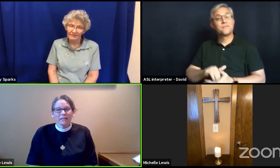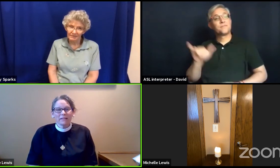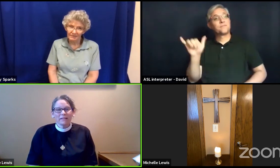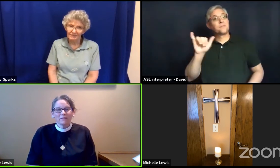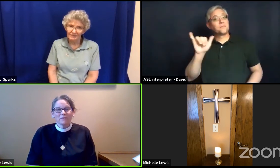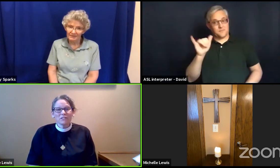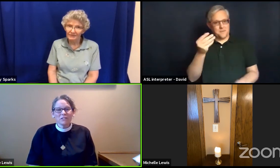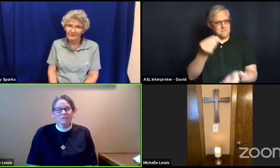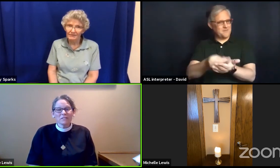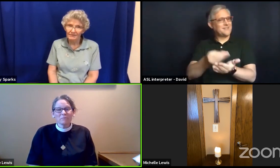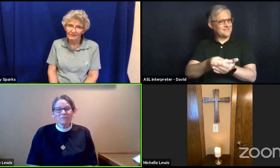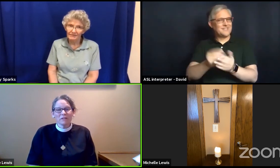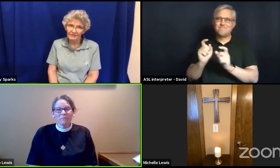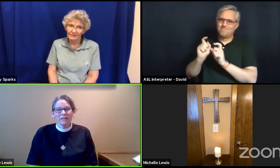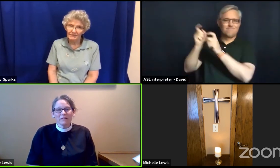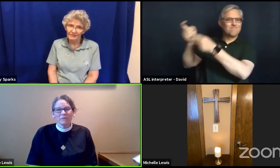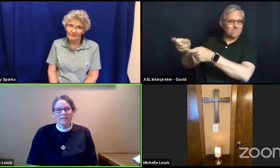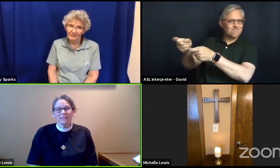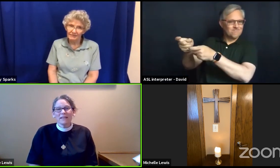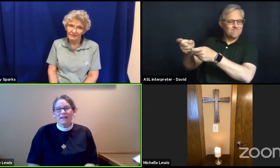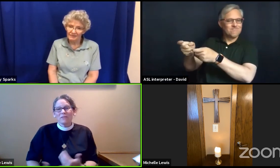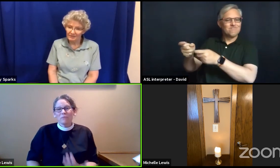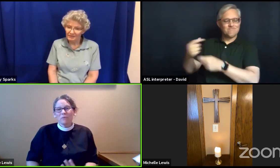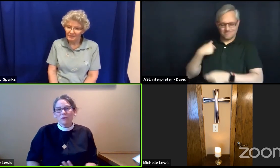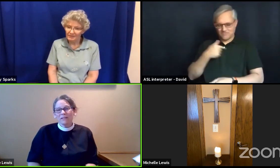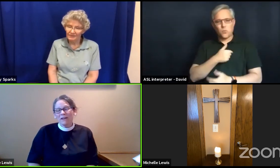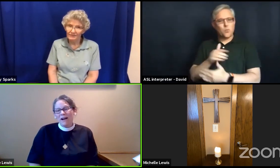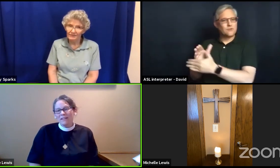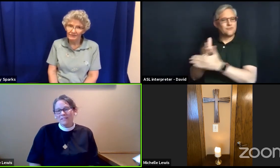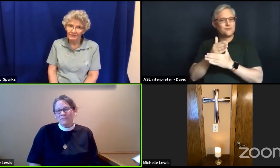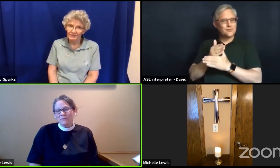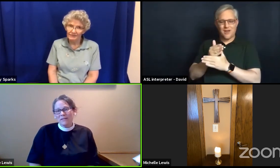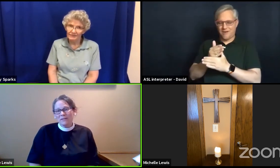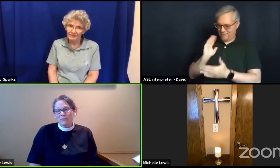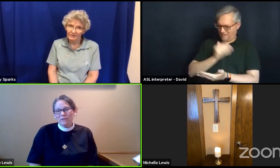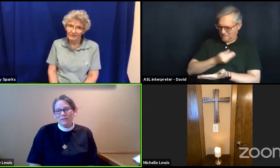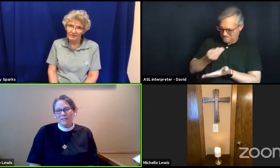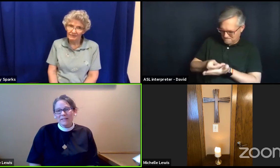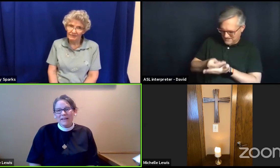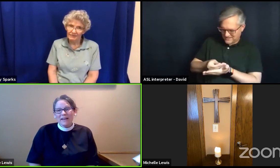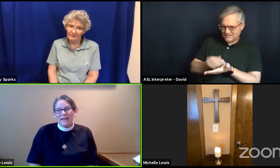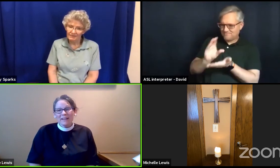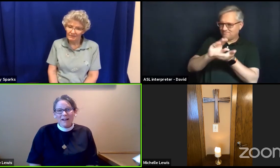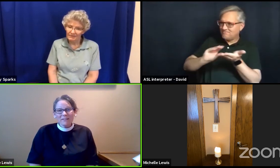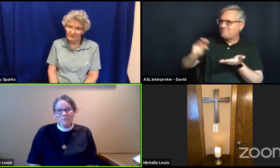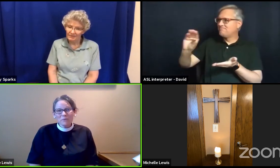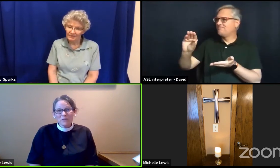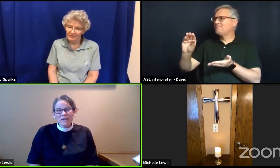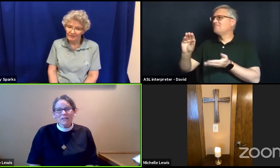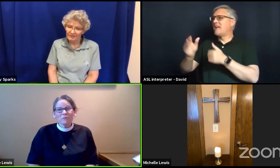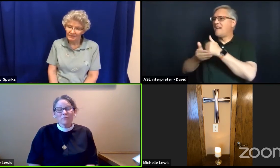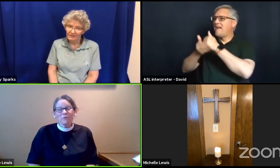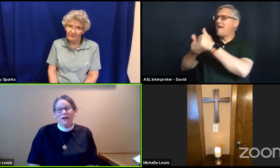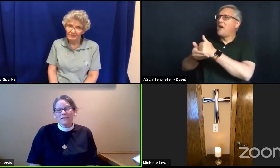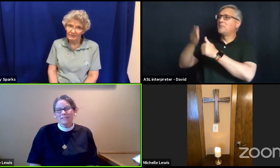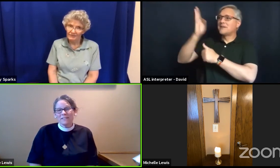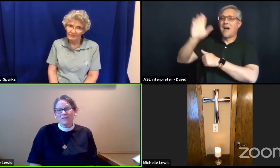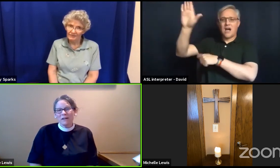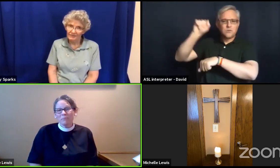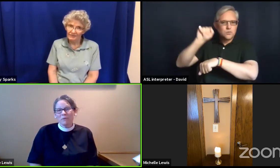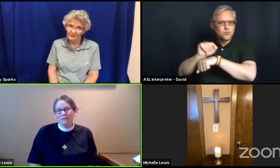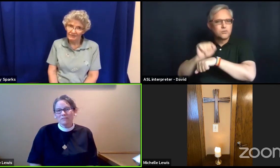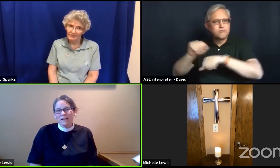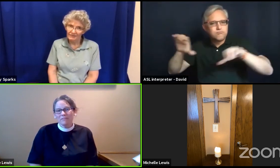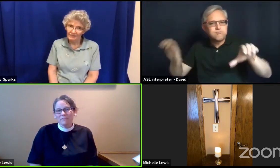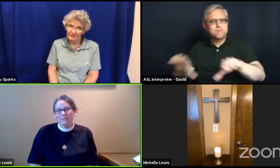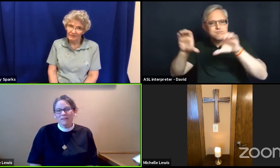money. We share some of our money with the work that God is doing in the world. And God is working through us here